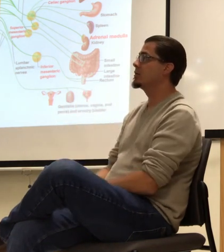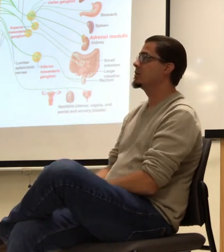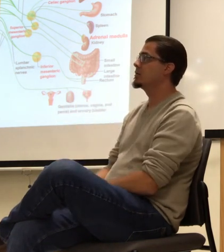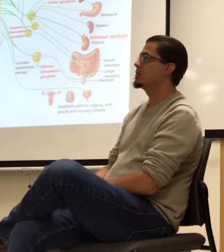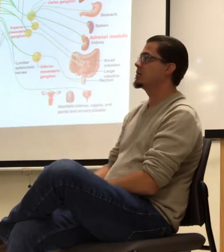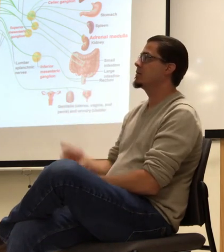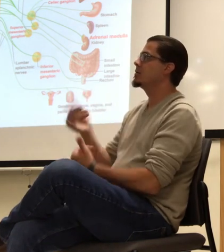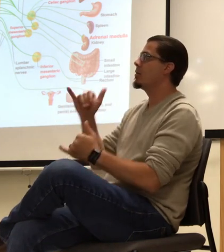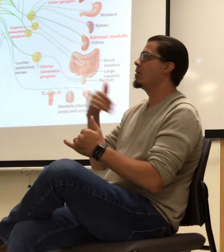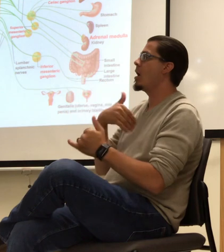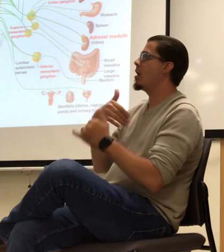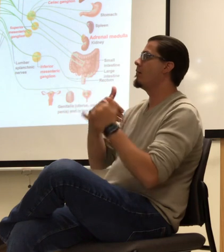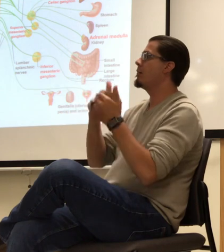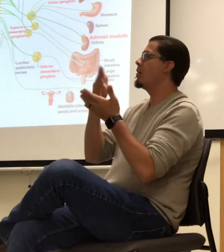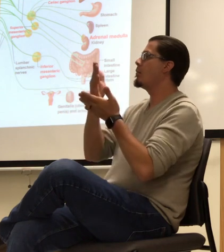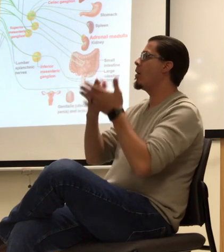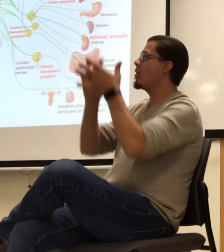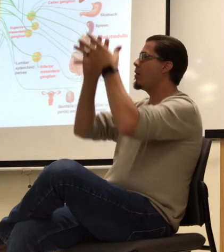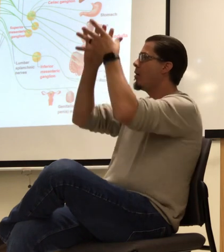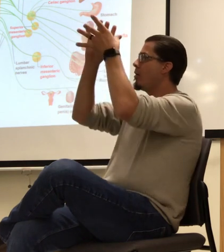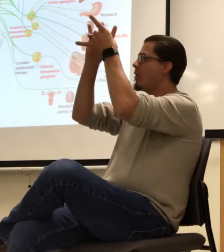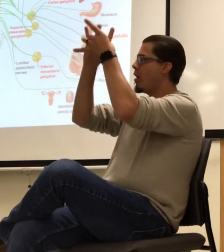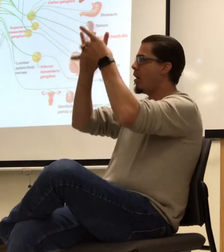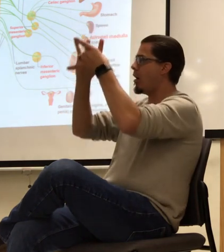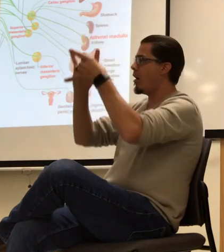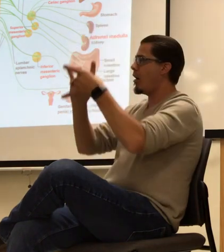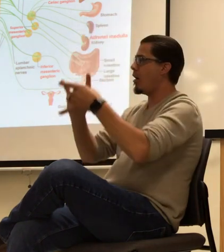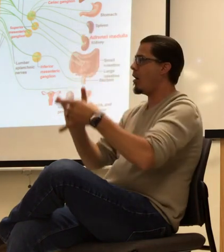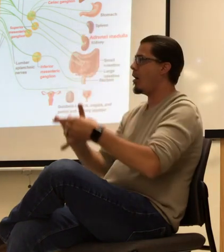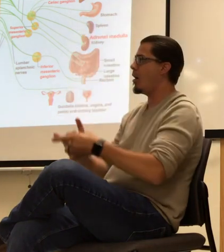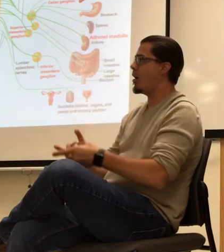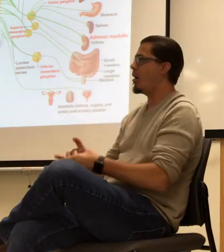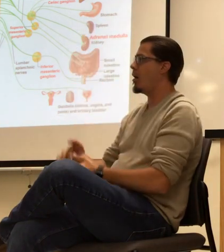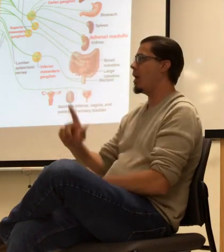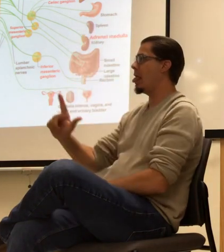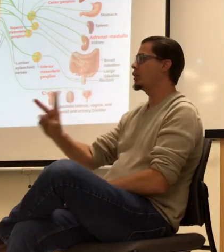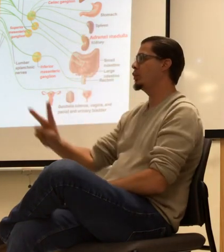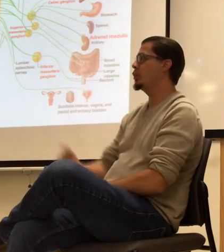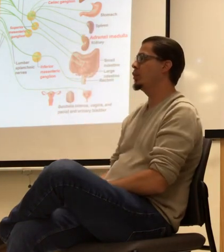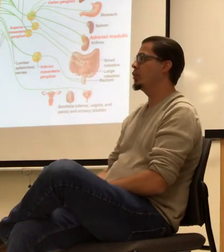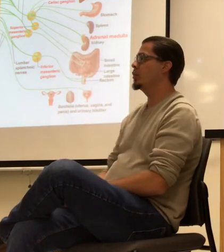chain down there, right? It goes all the way down to L2.